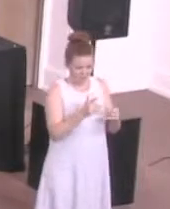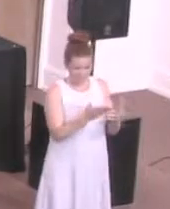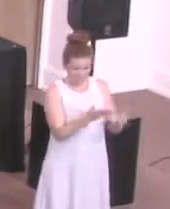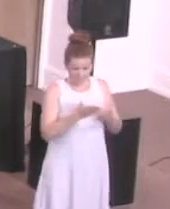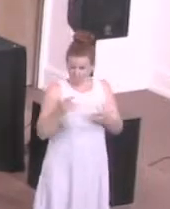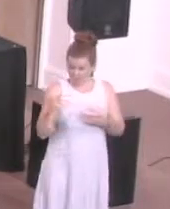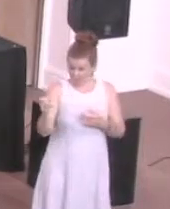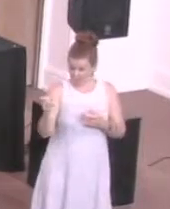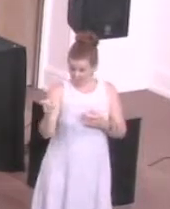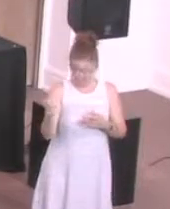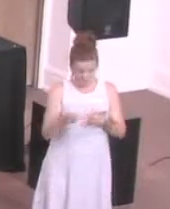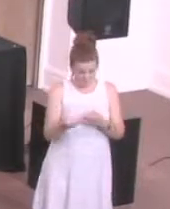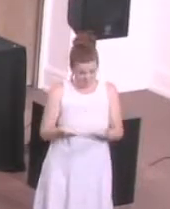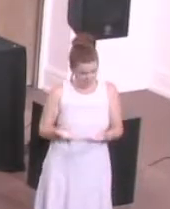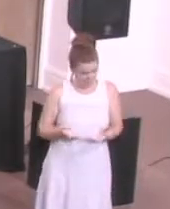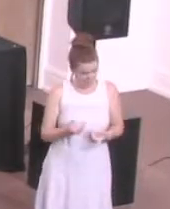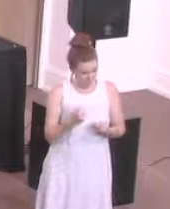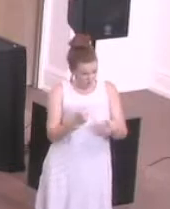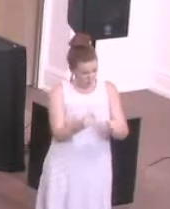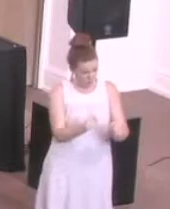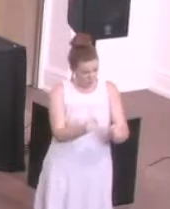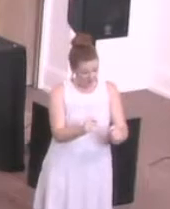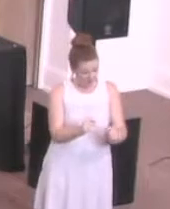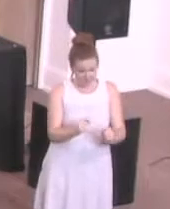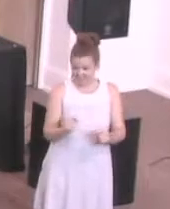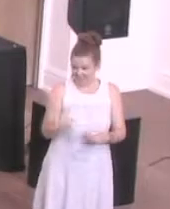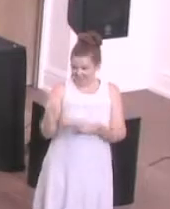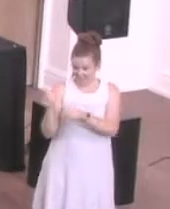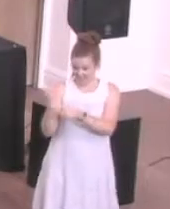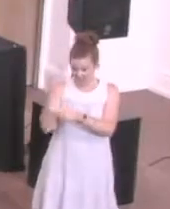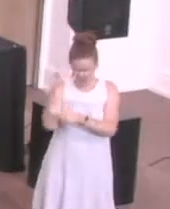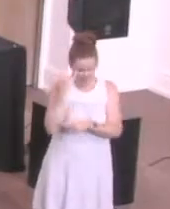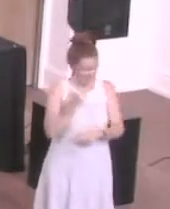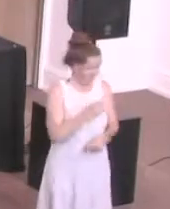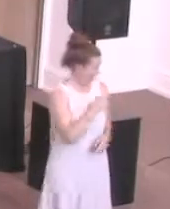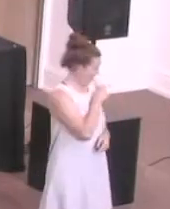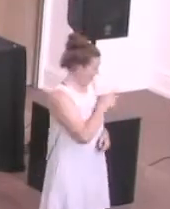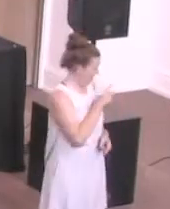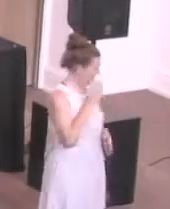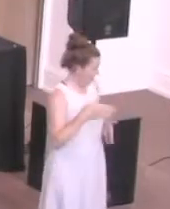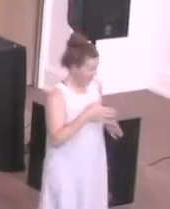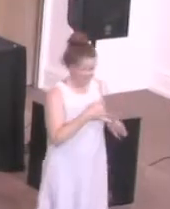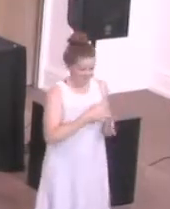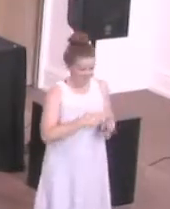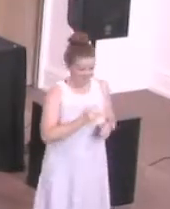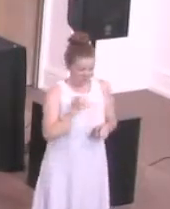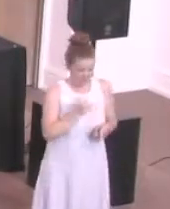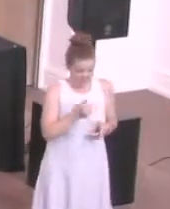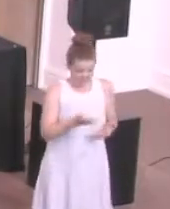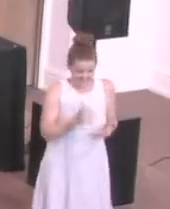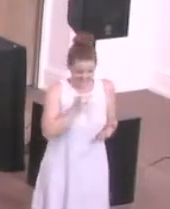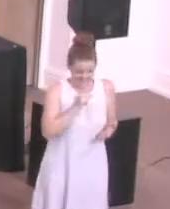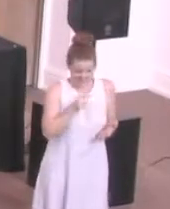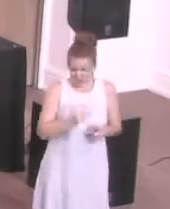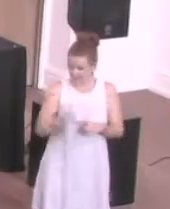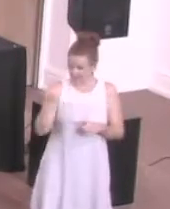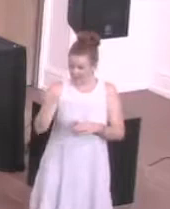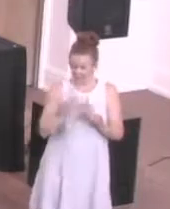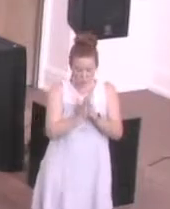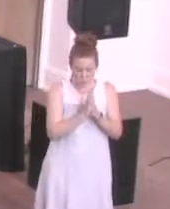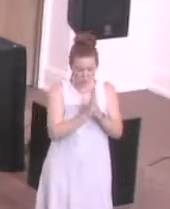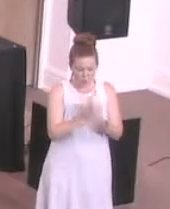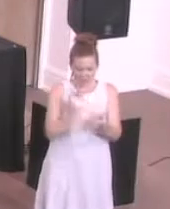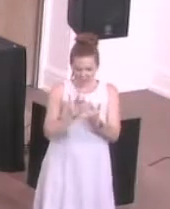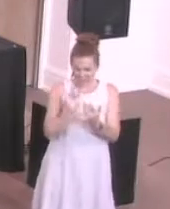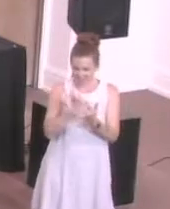normally do those kinds of things, you know. I don't know if JT's going to let me do that. So I kept praying about it, and I contacted Jeff. And after I